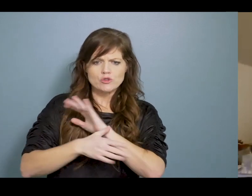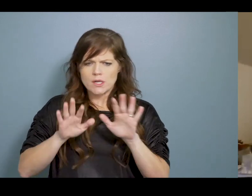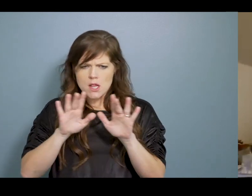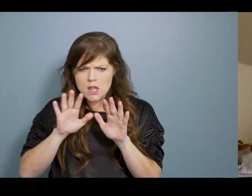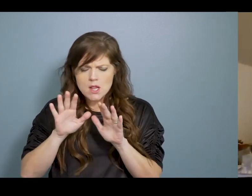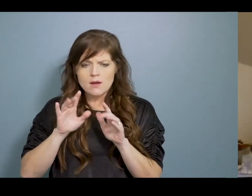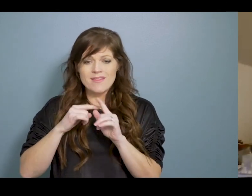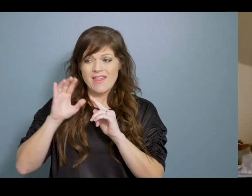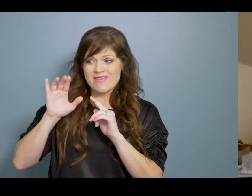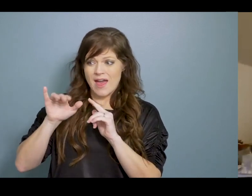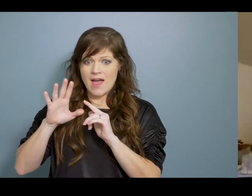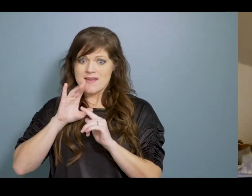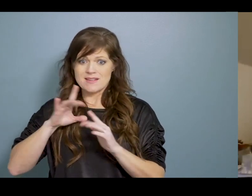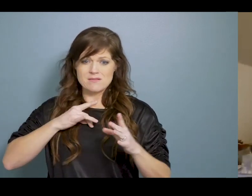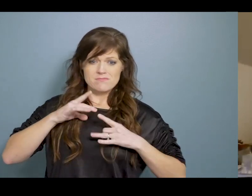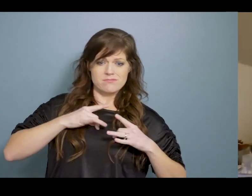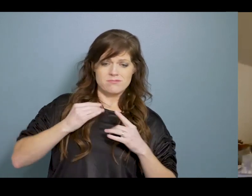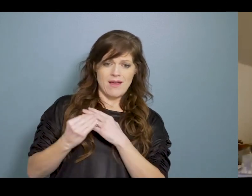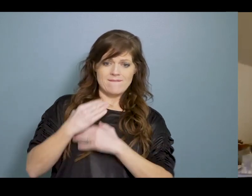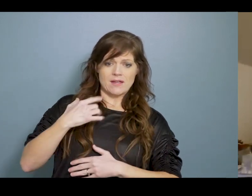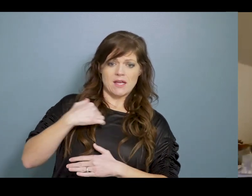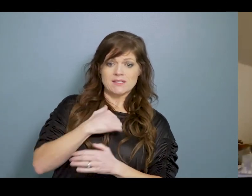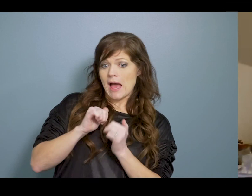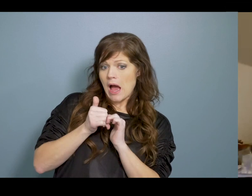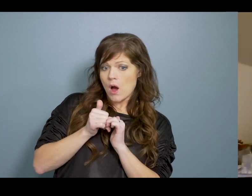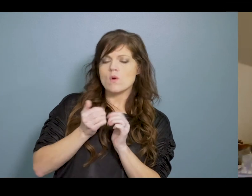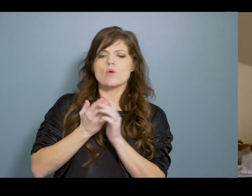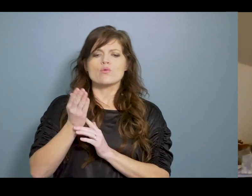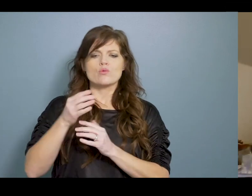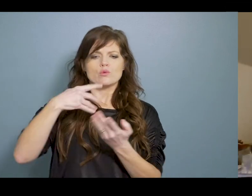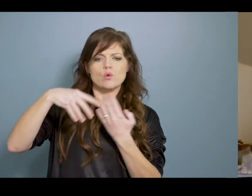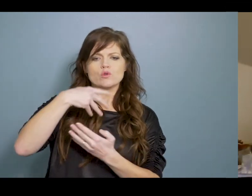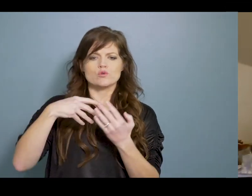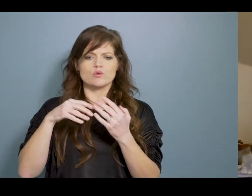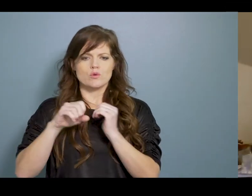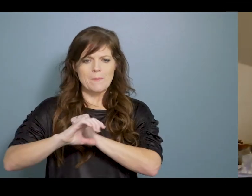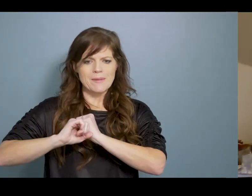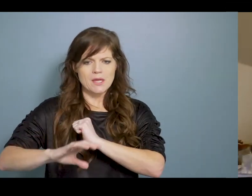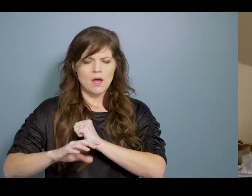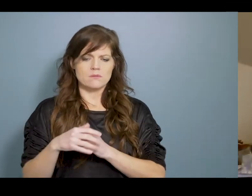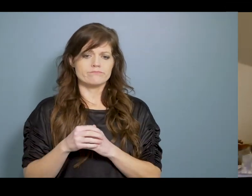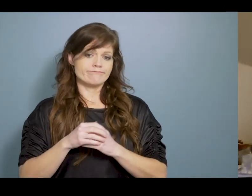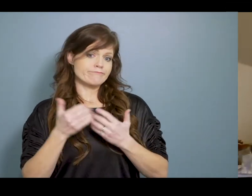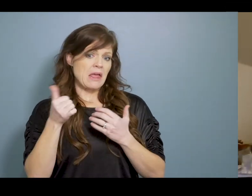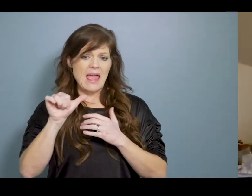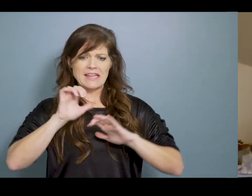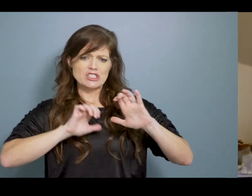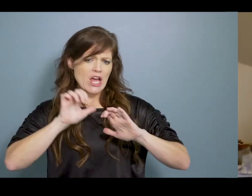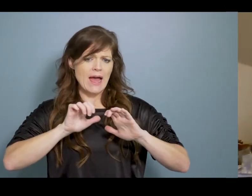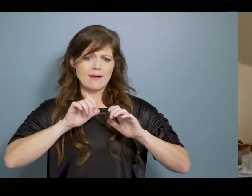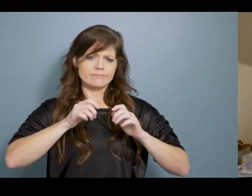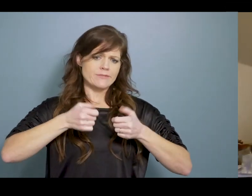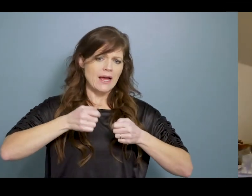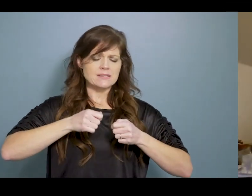seems to be coming to light is through social media of conversations that are happening